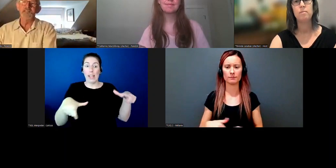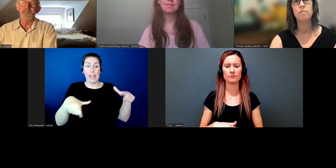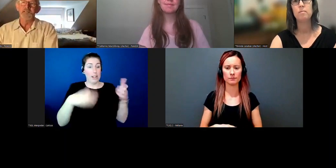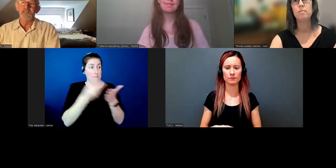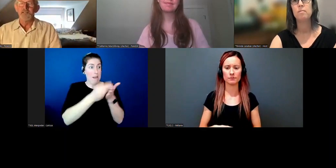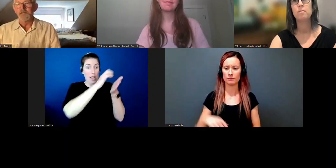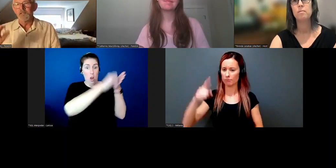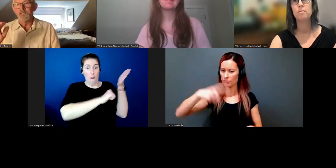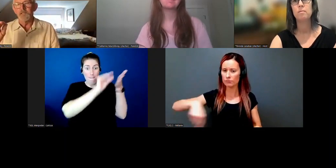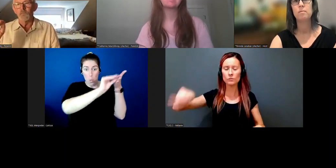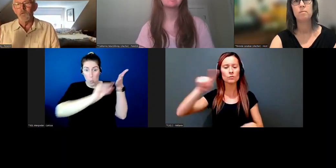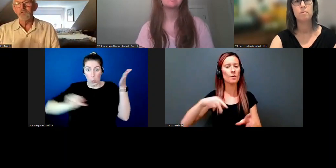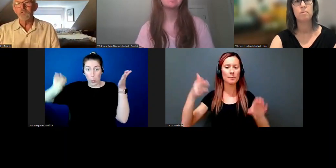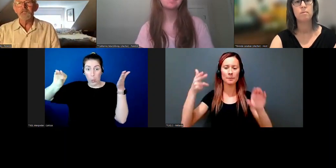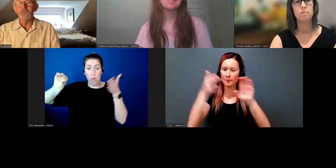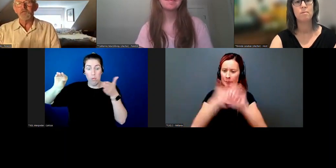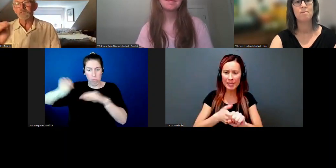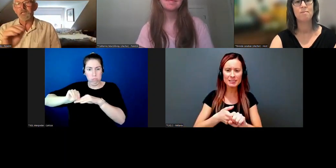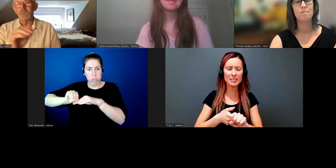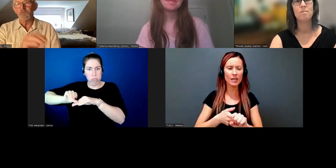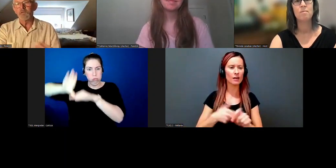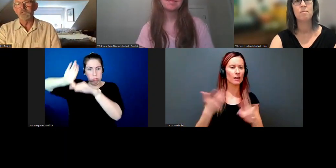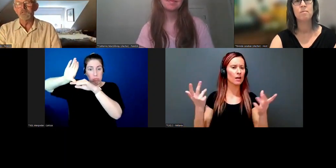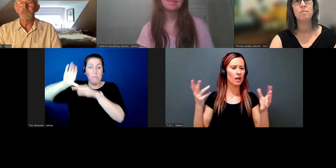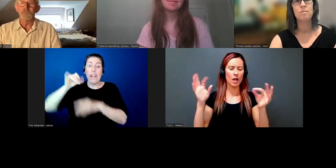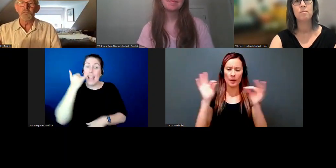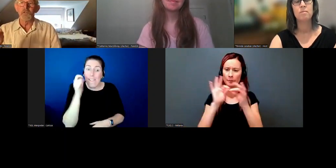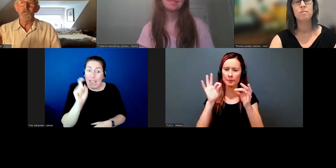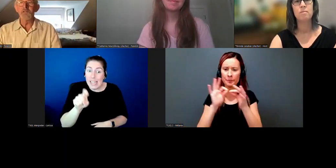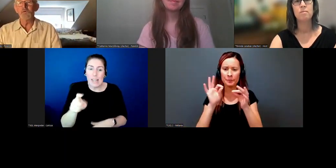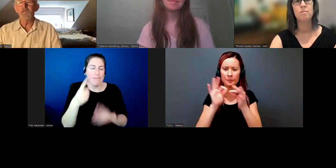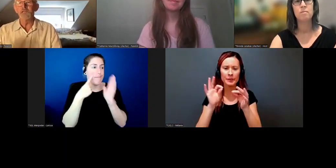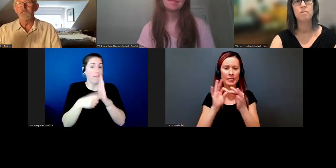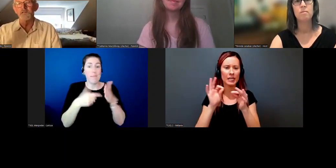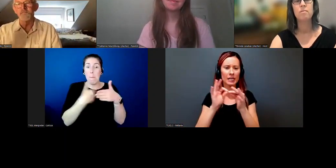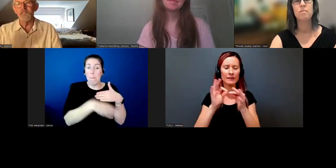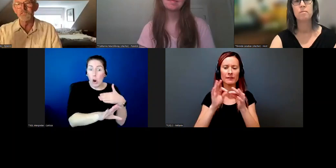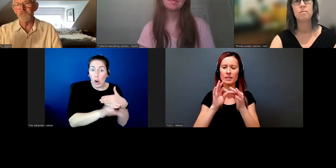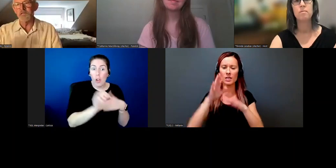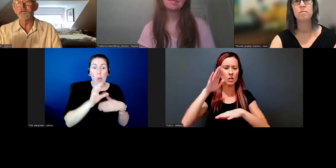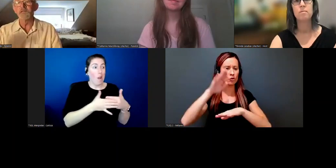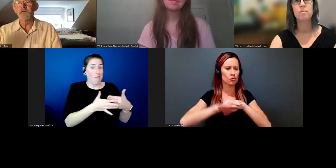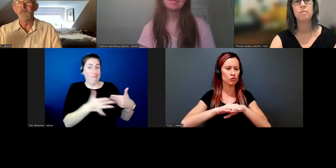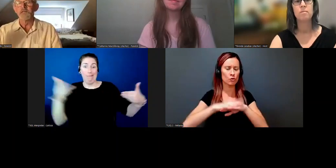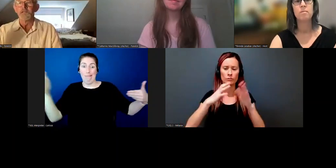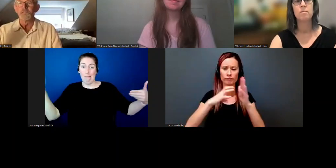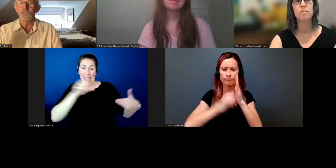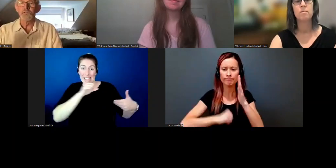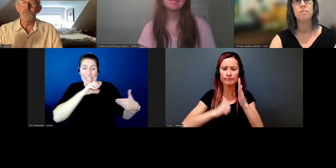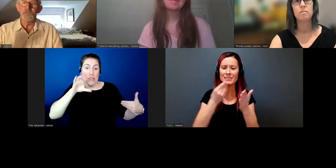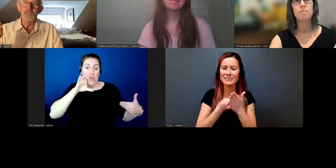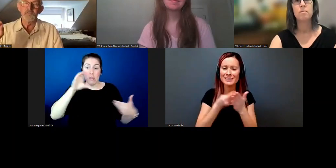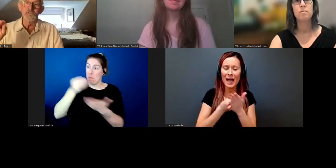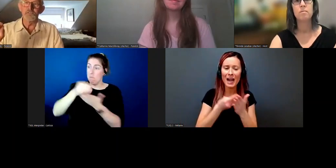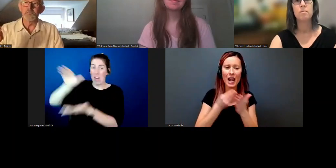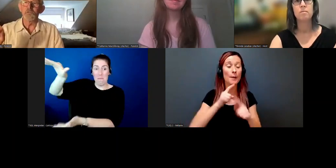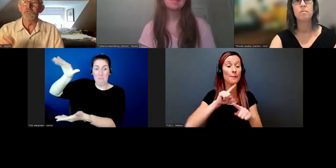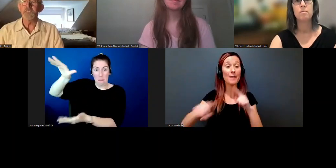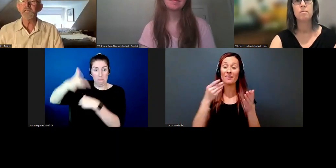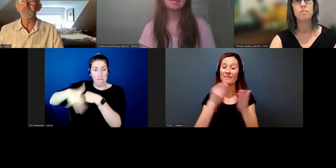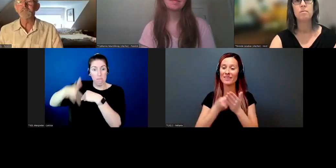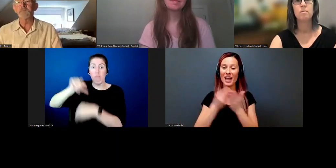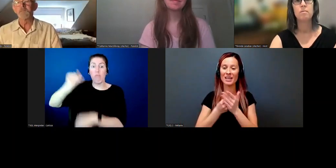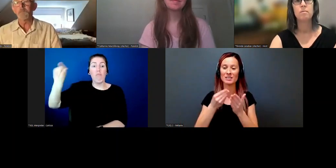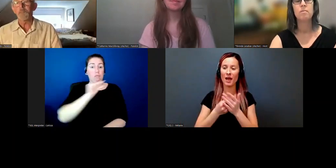fund. When you need it, whether it's at birth or along the way, the funds are there to support